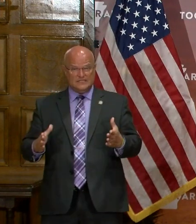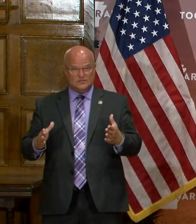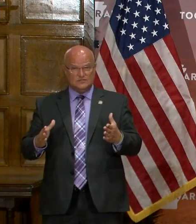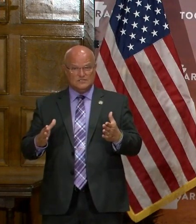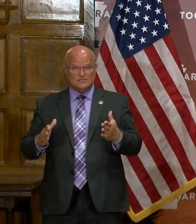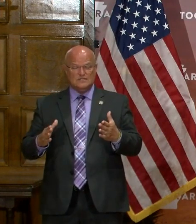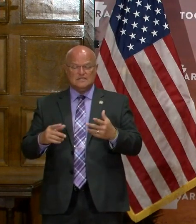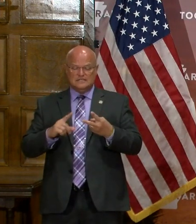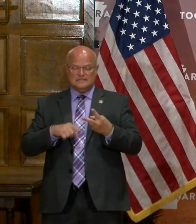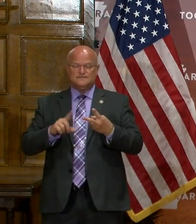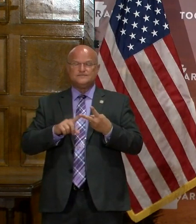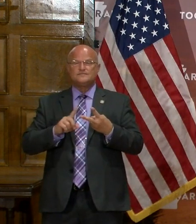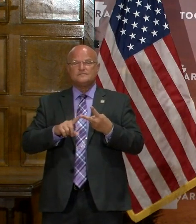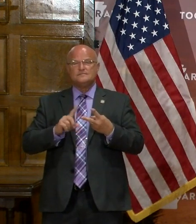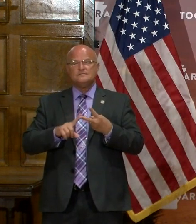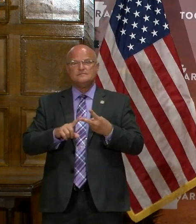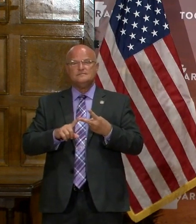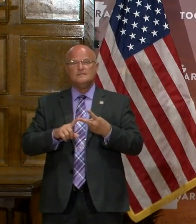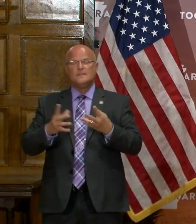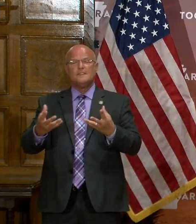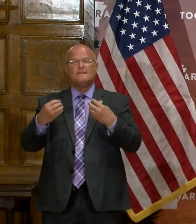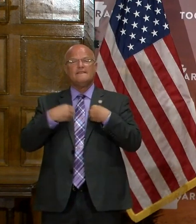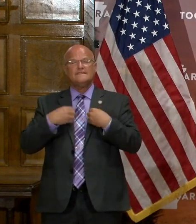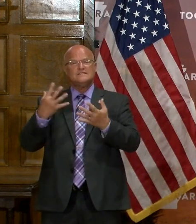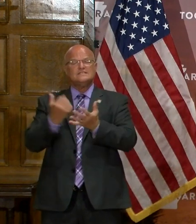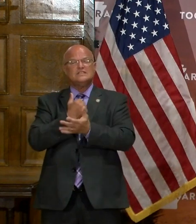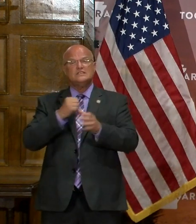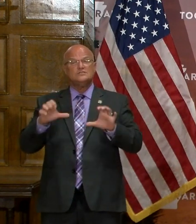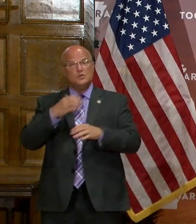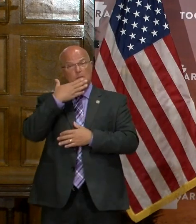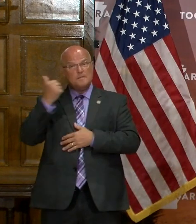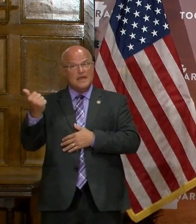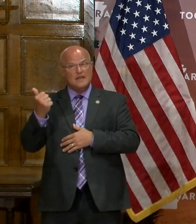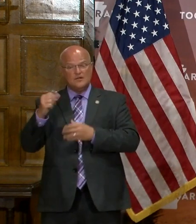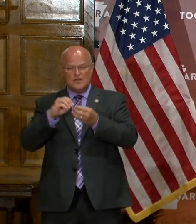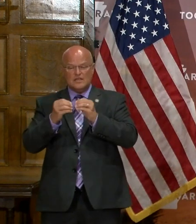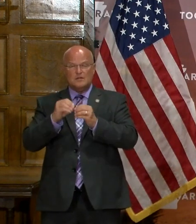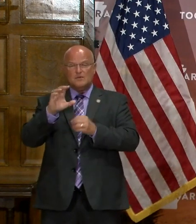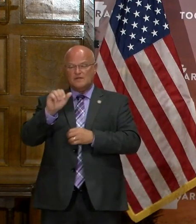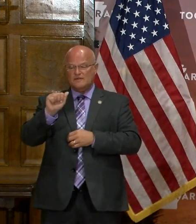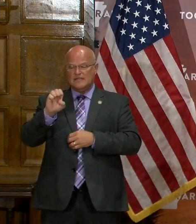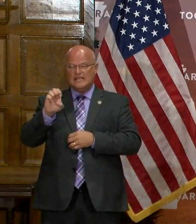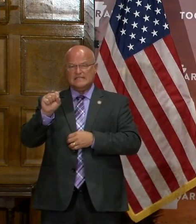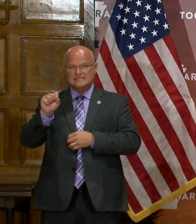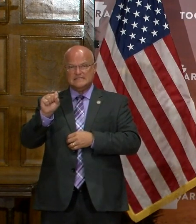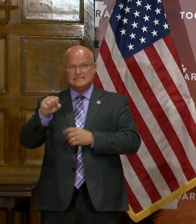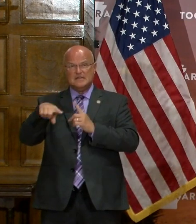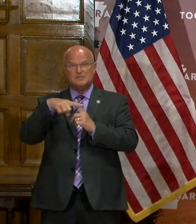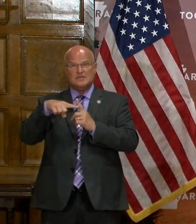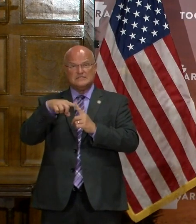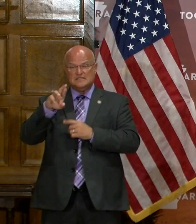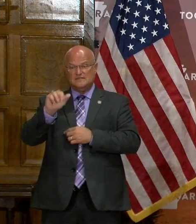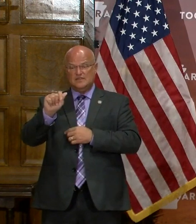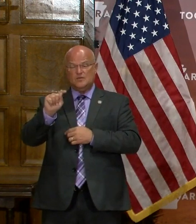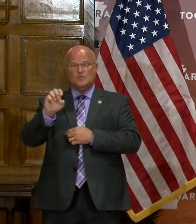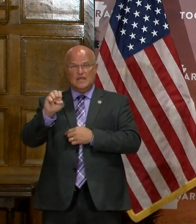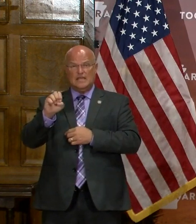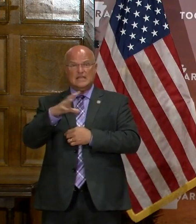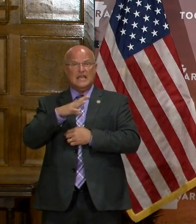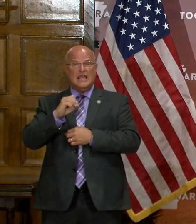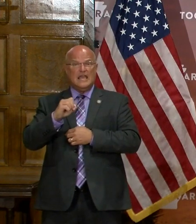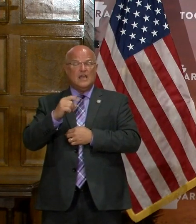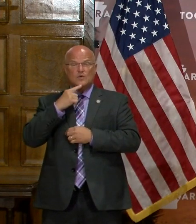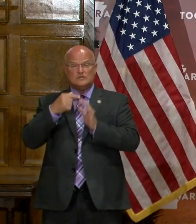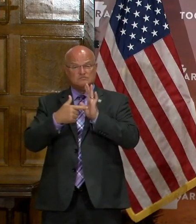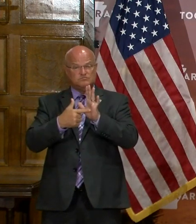teachers. Secondly, it gives us a chance to do better in our number of cases and our positivity rate. And